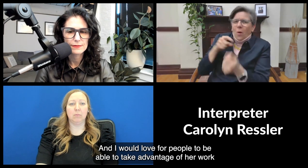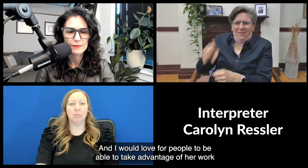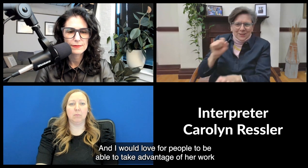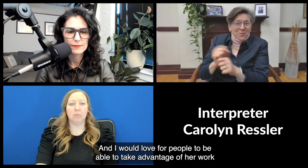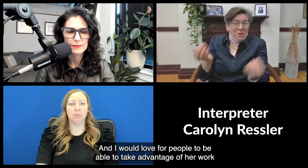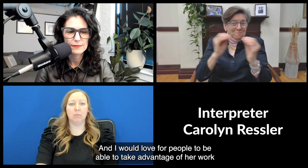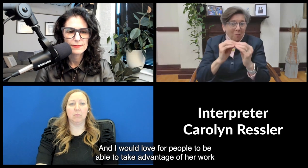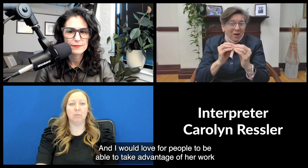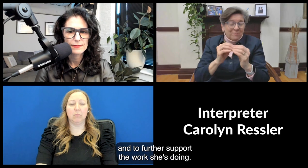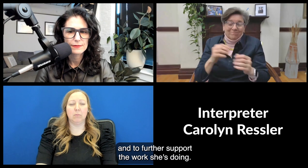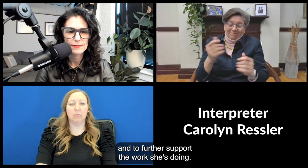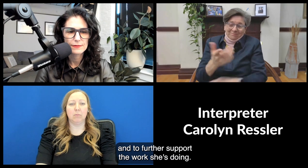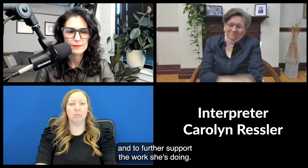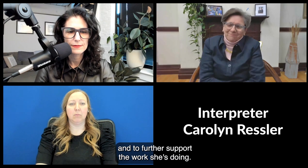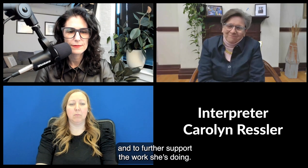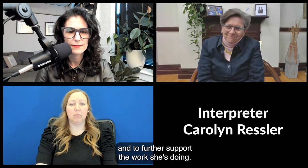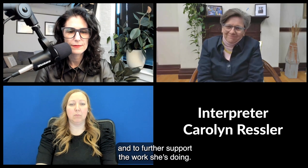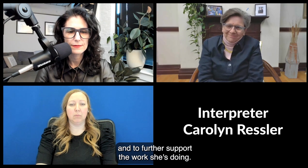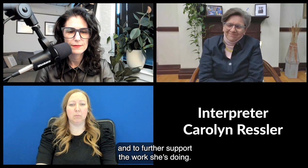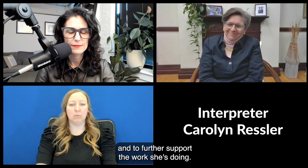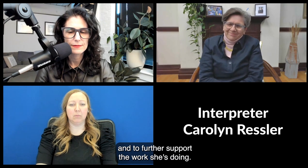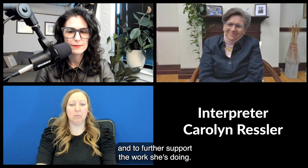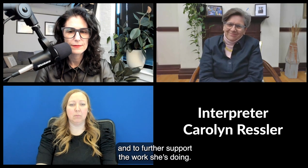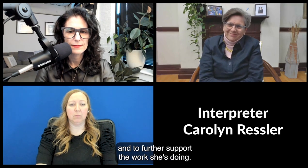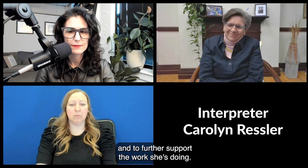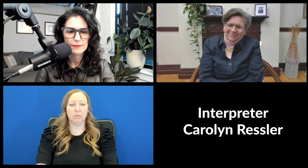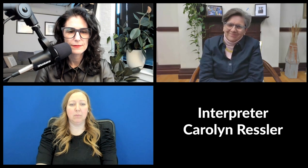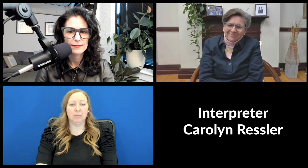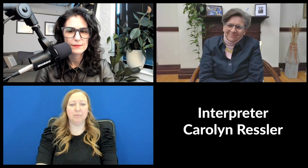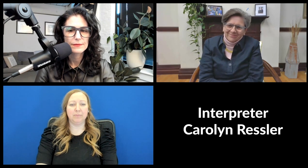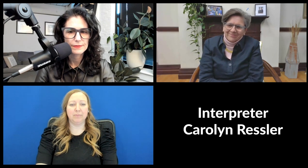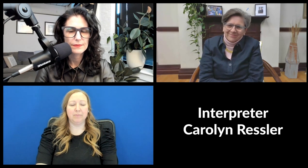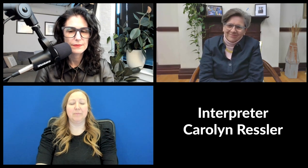people to be able to take advantage of her work and to further support the work she's doing.